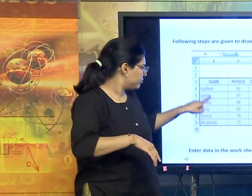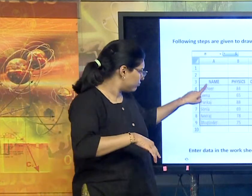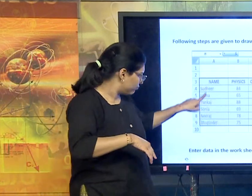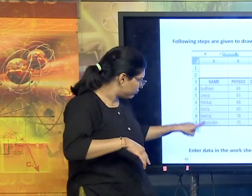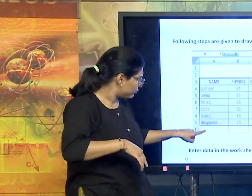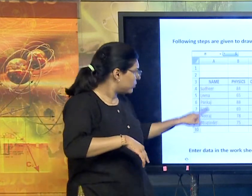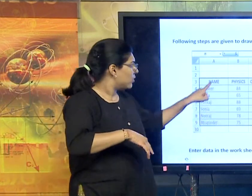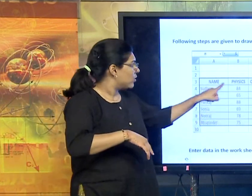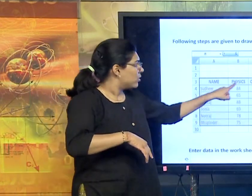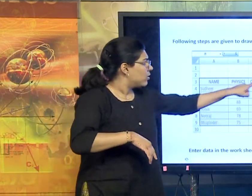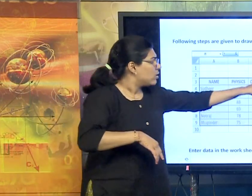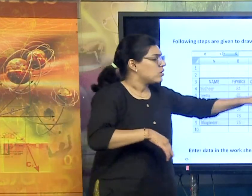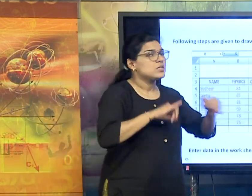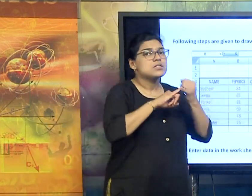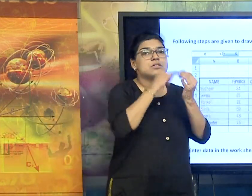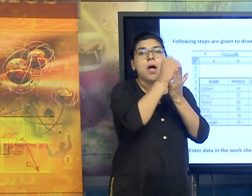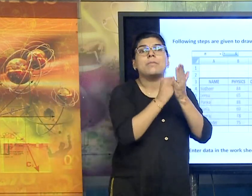can make a table